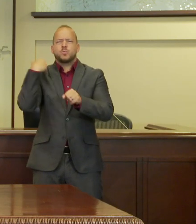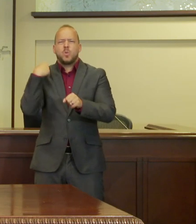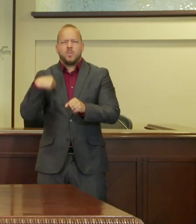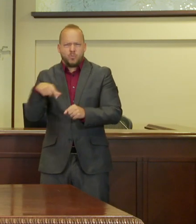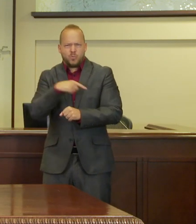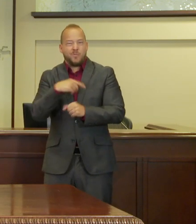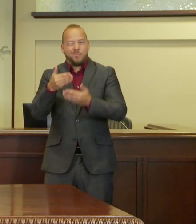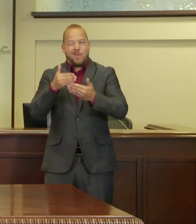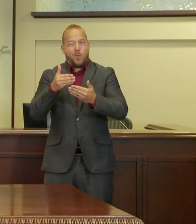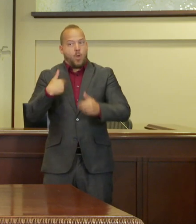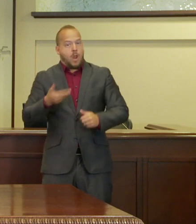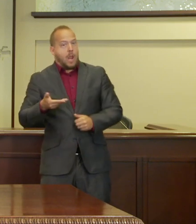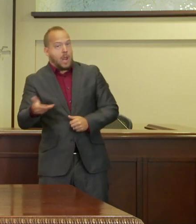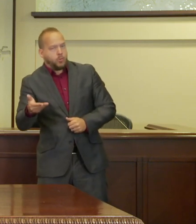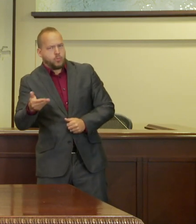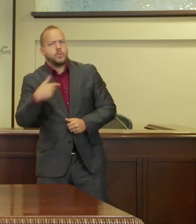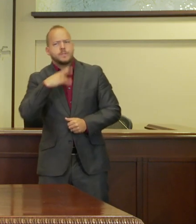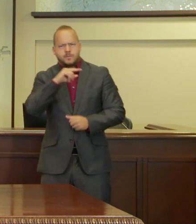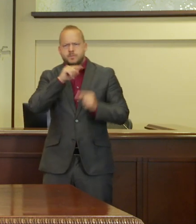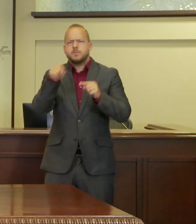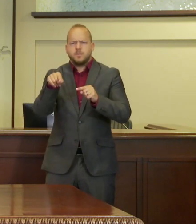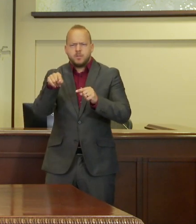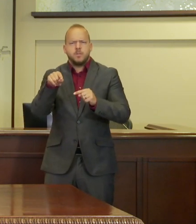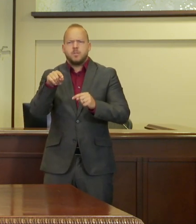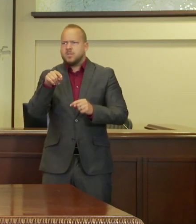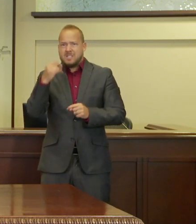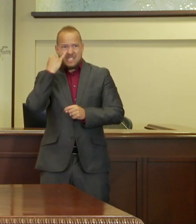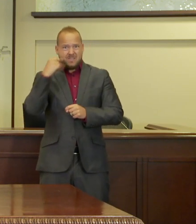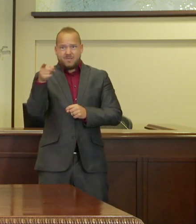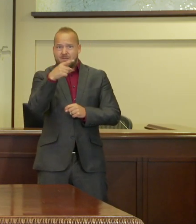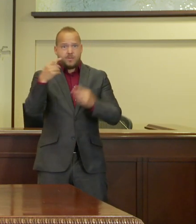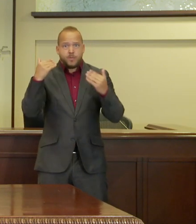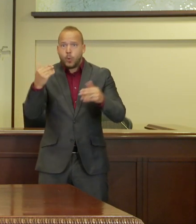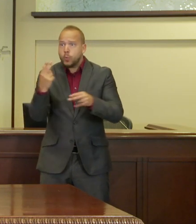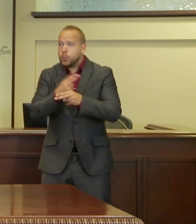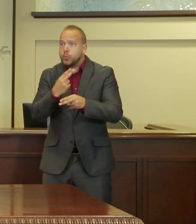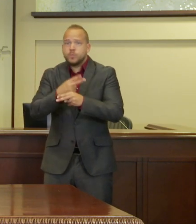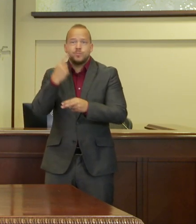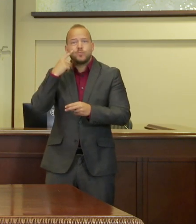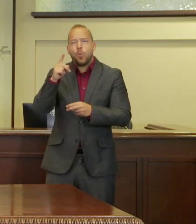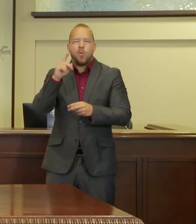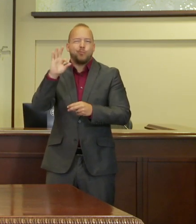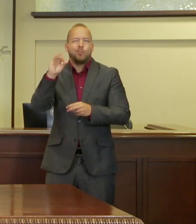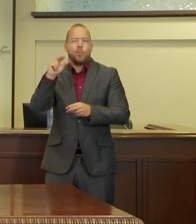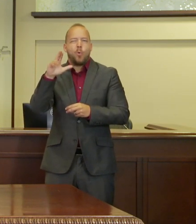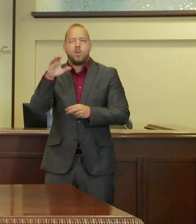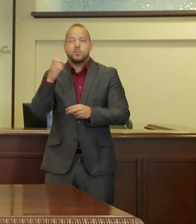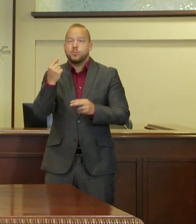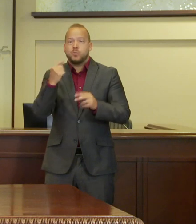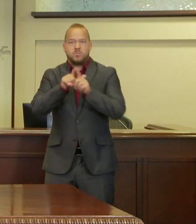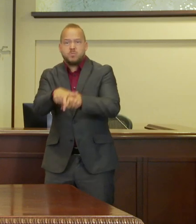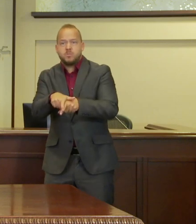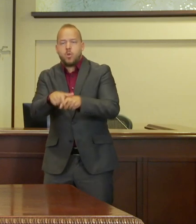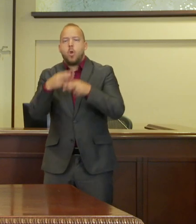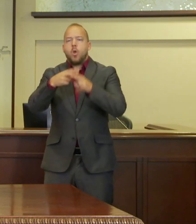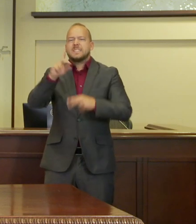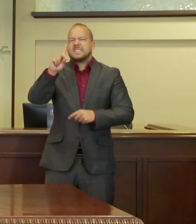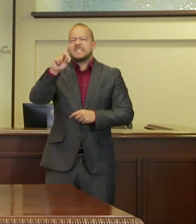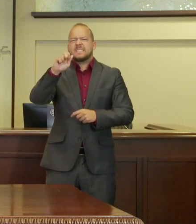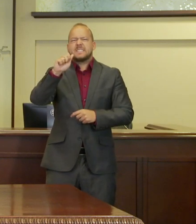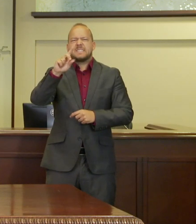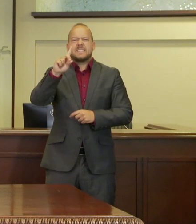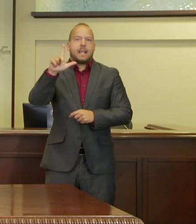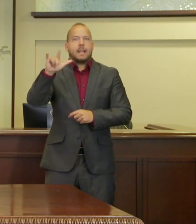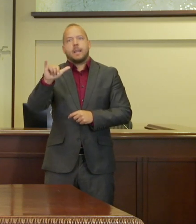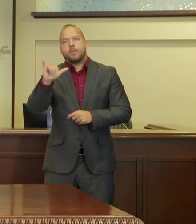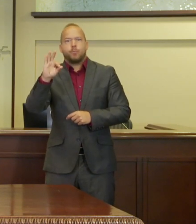if that technique gets used in a force encounter, it is considered deadly force and it's evaluated in the